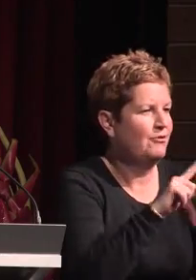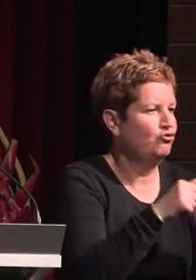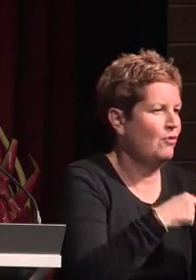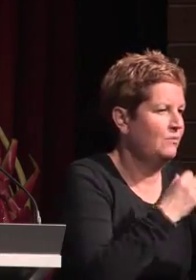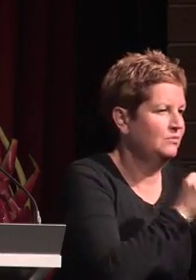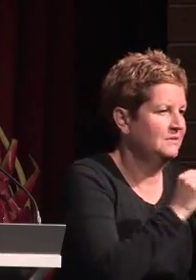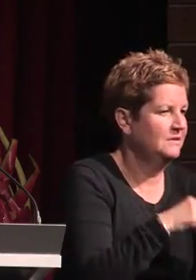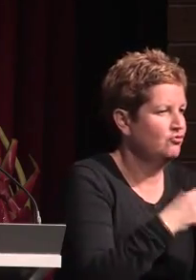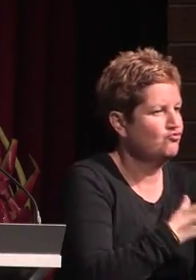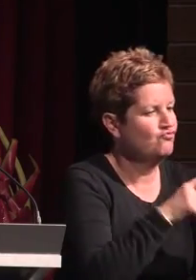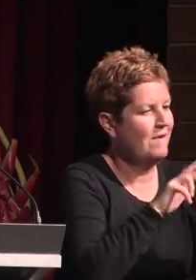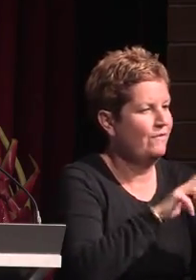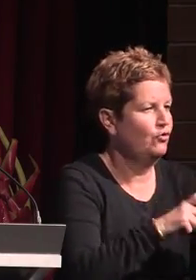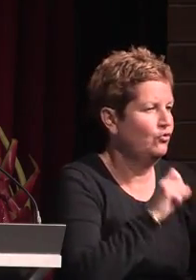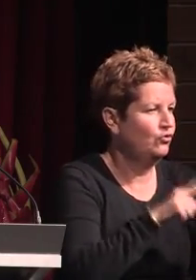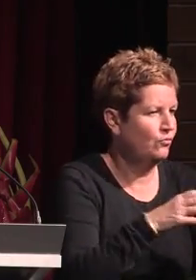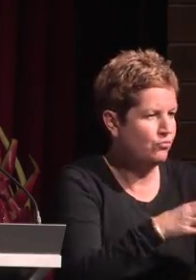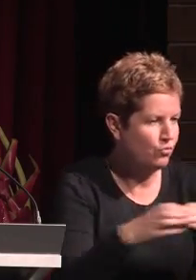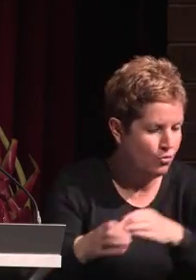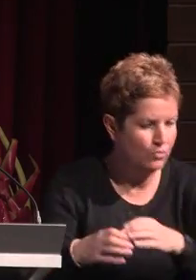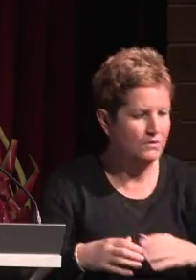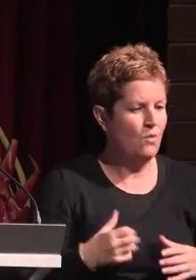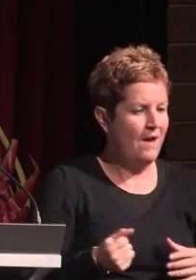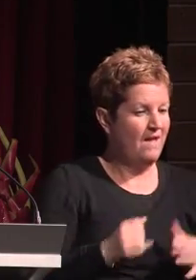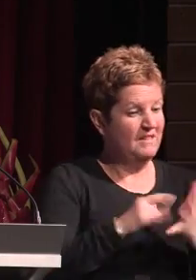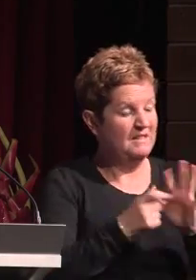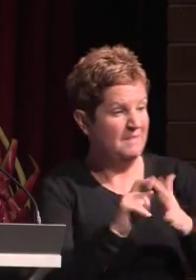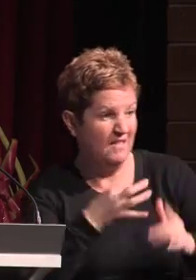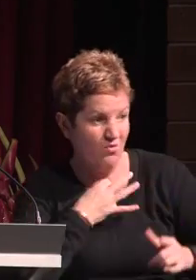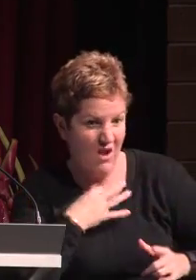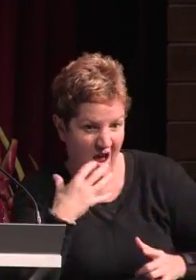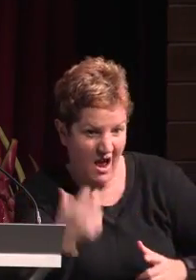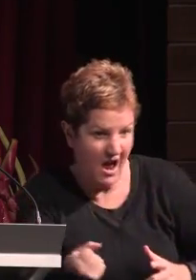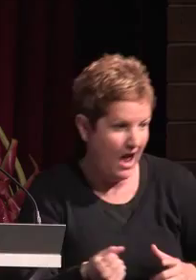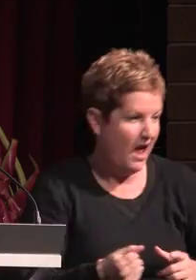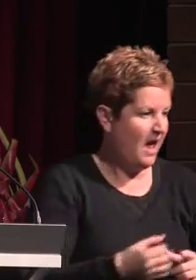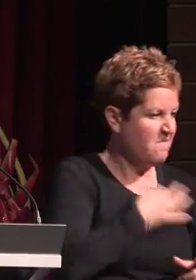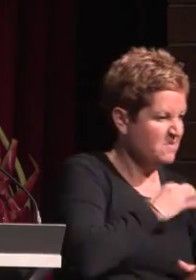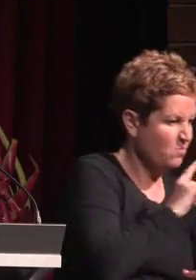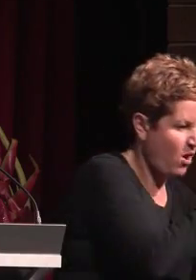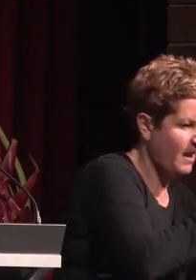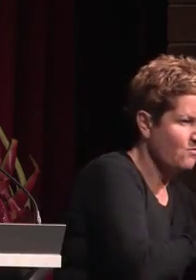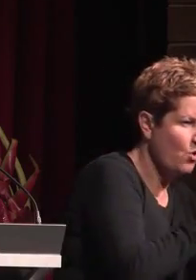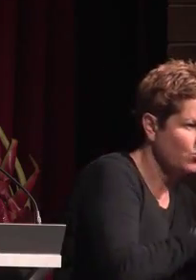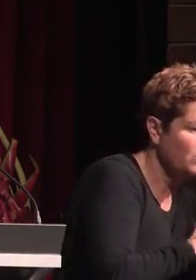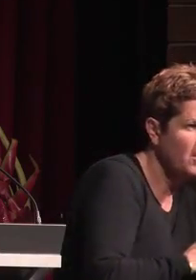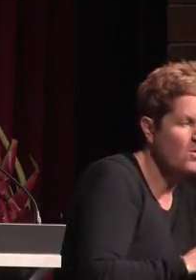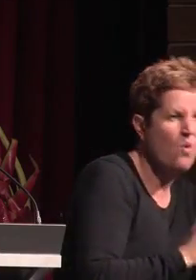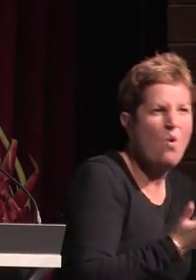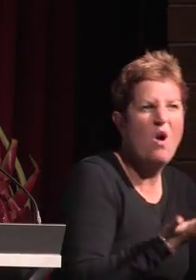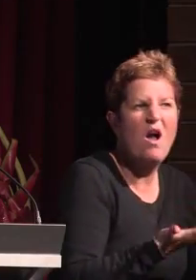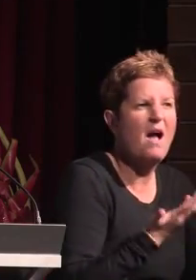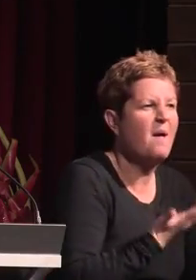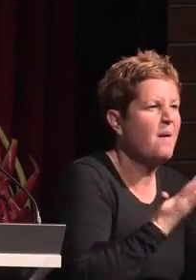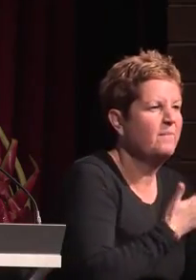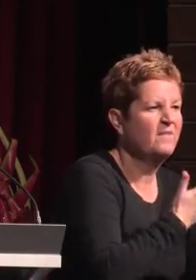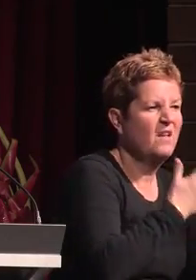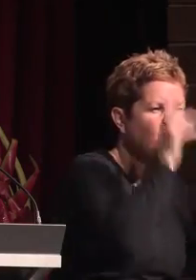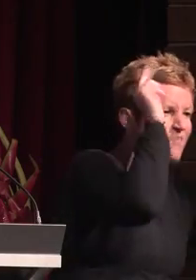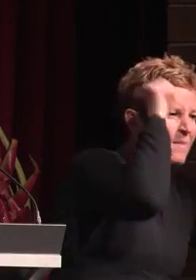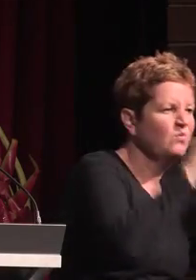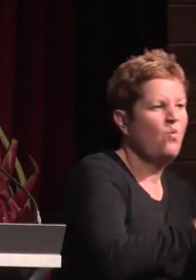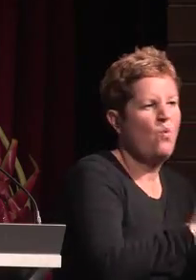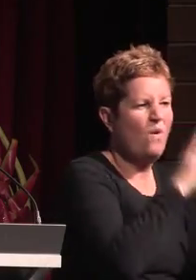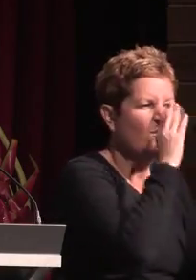pools, threatened species. We have look at the threats. It could be erosion or rabbits or